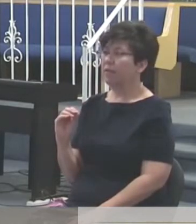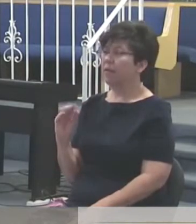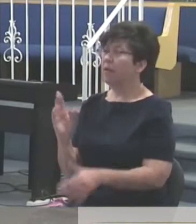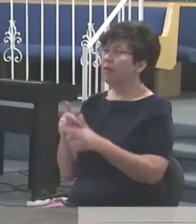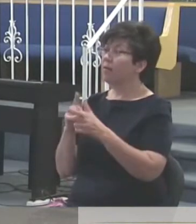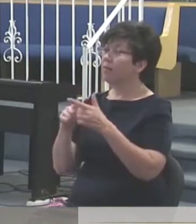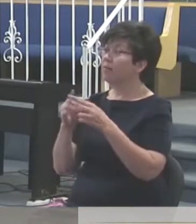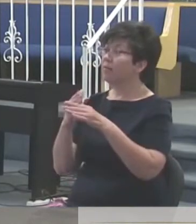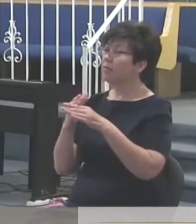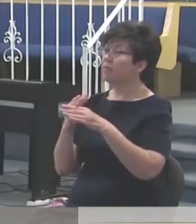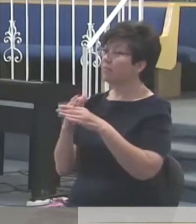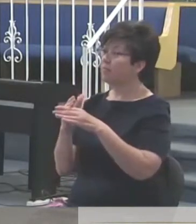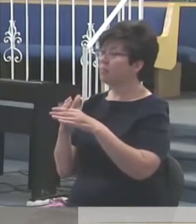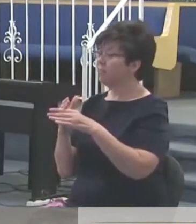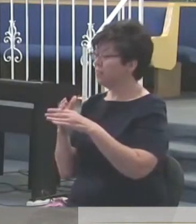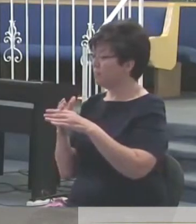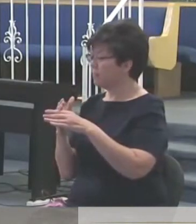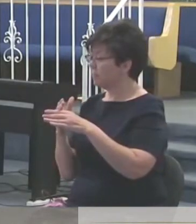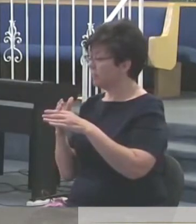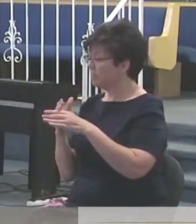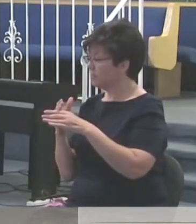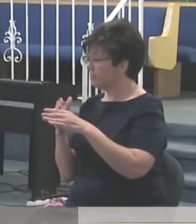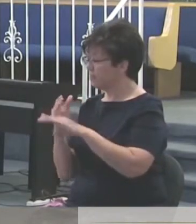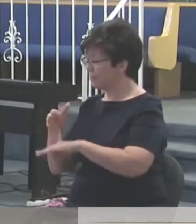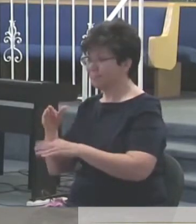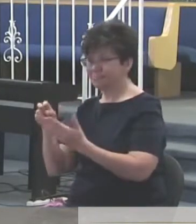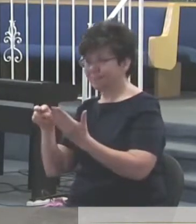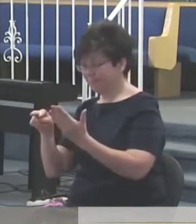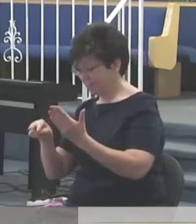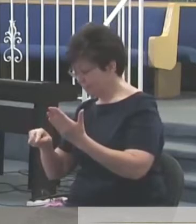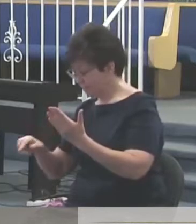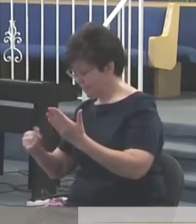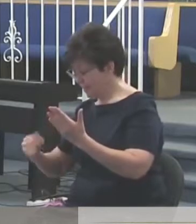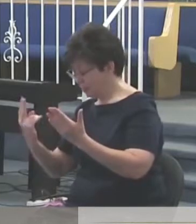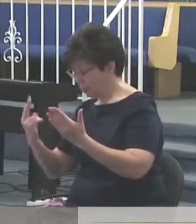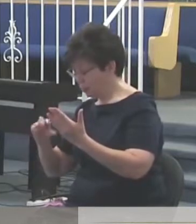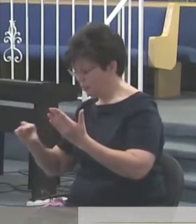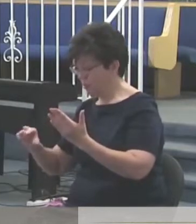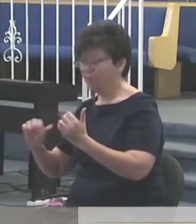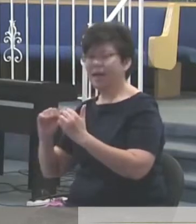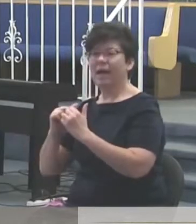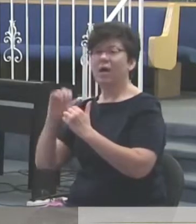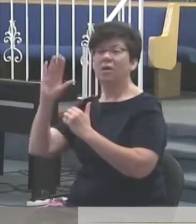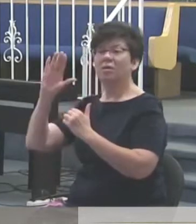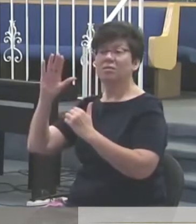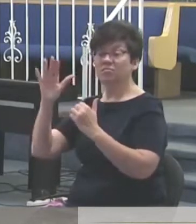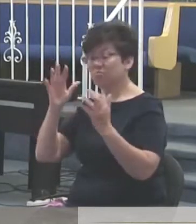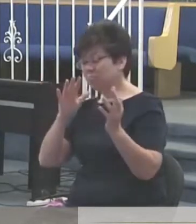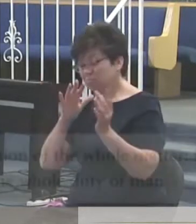Then after we're finished, the last two verses of this is how he concludes the whole matter.